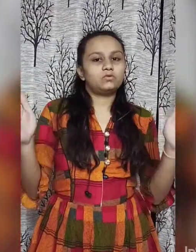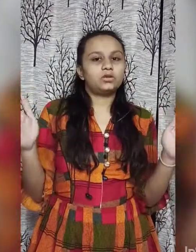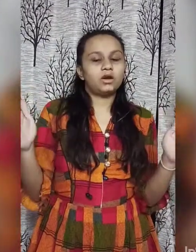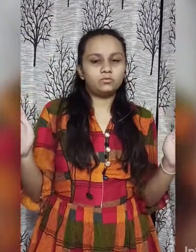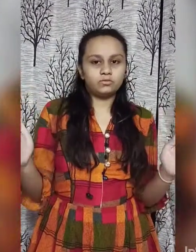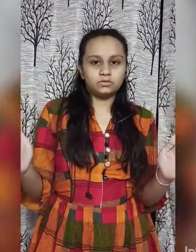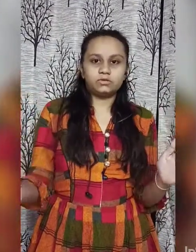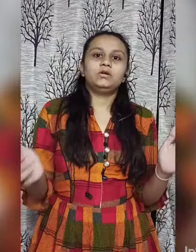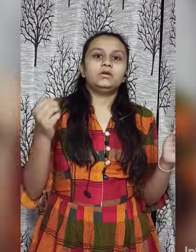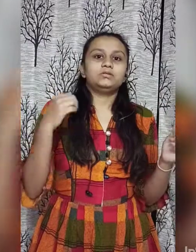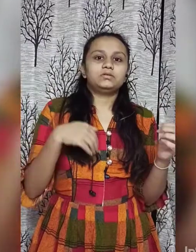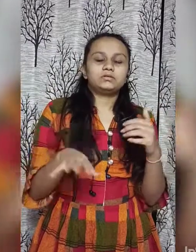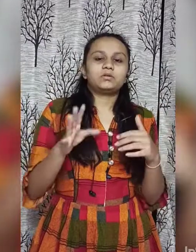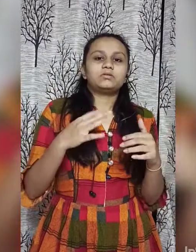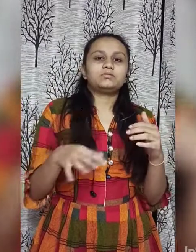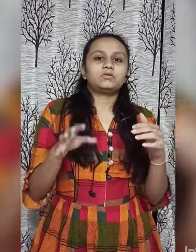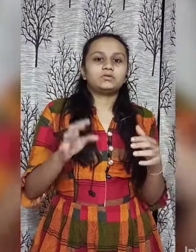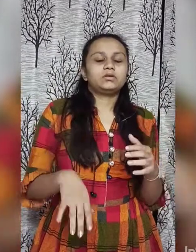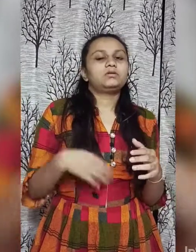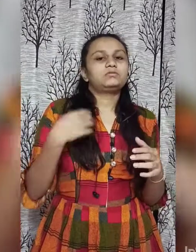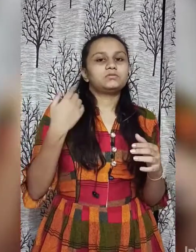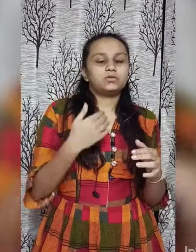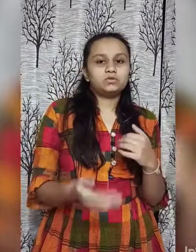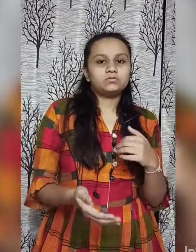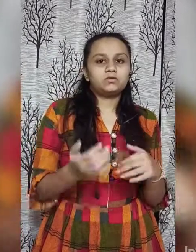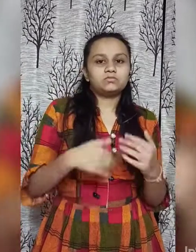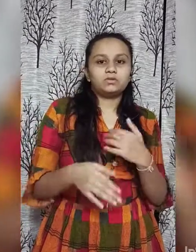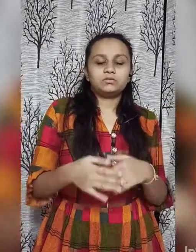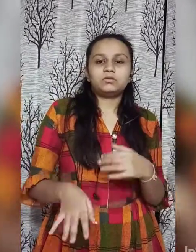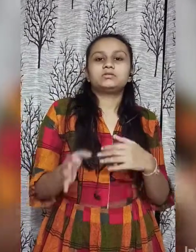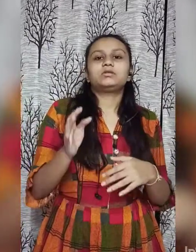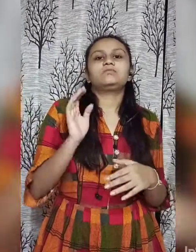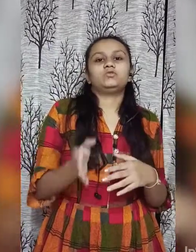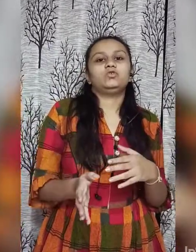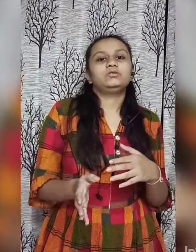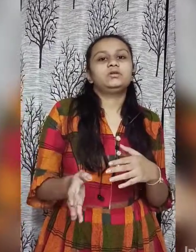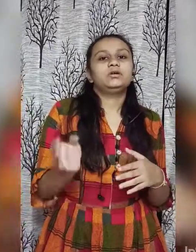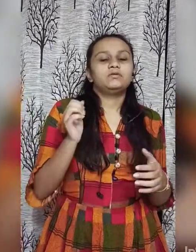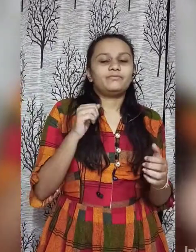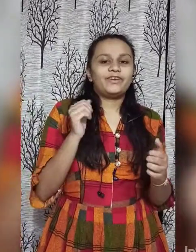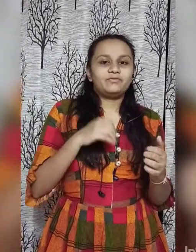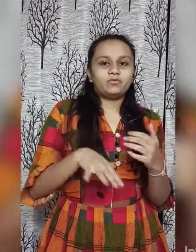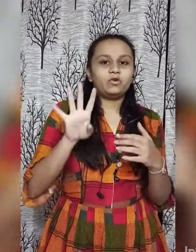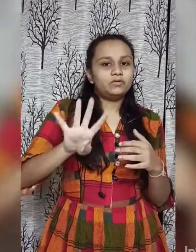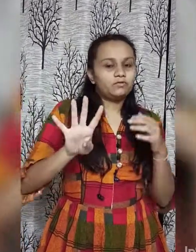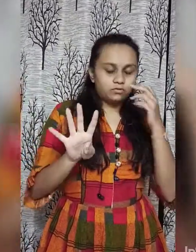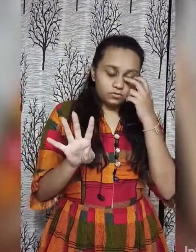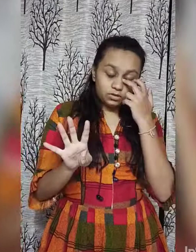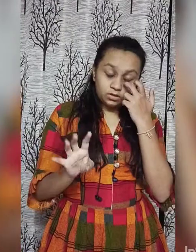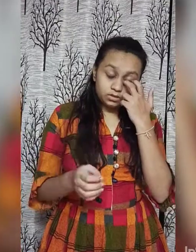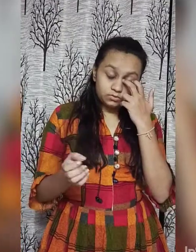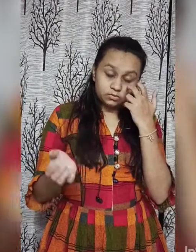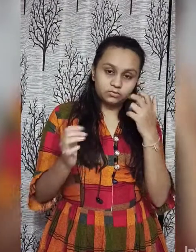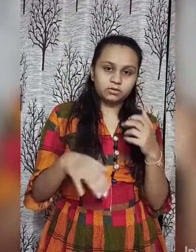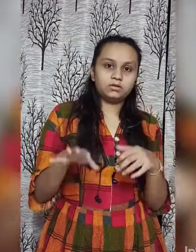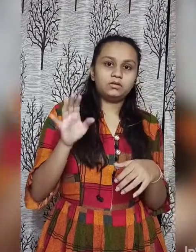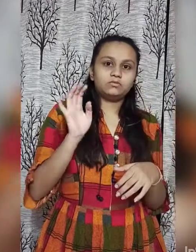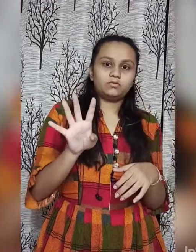total cost. This method of costing is useful in manufacturing units where following conditions are fulfilled. There are